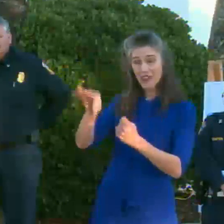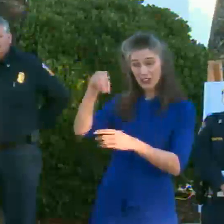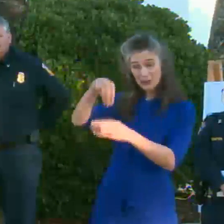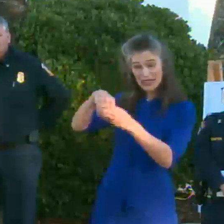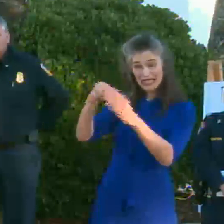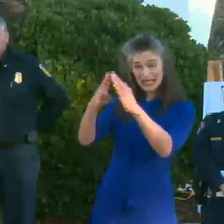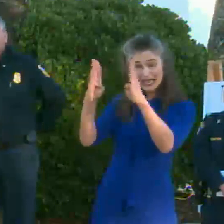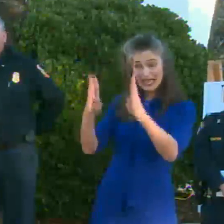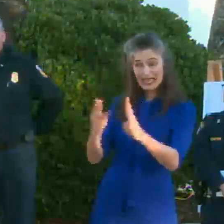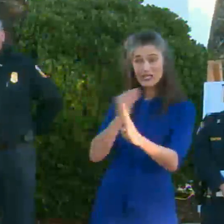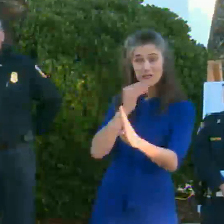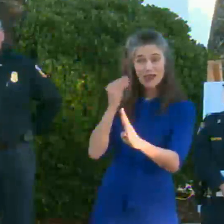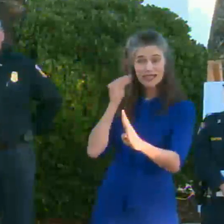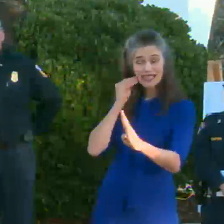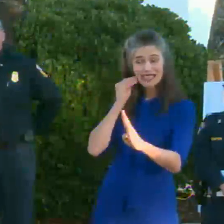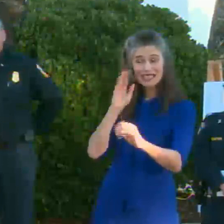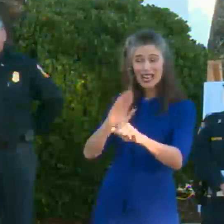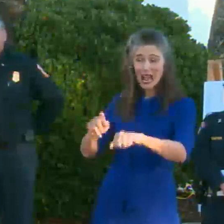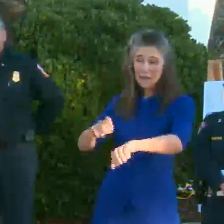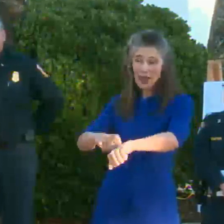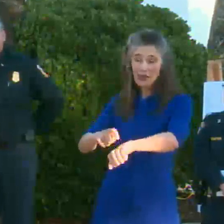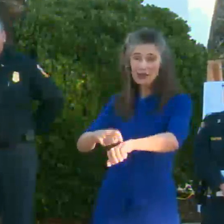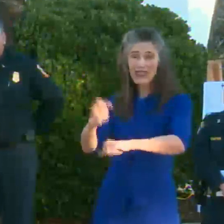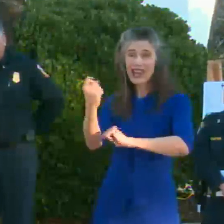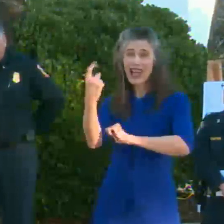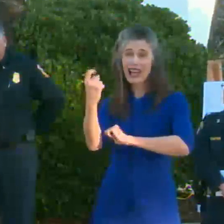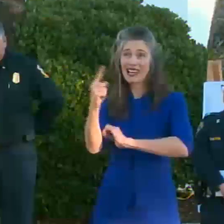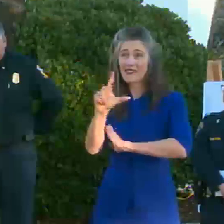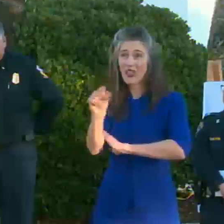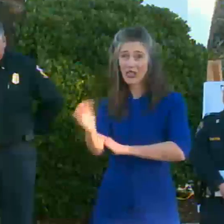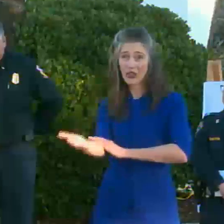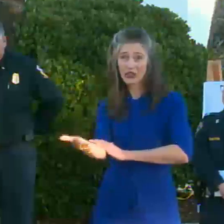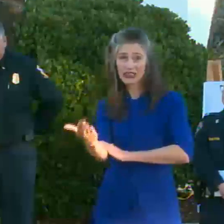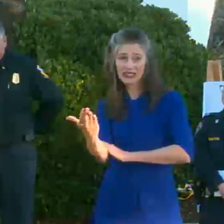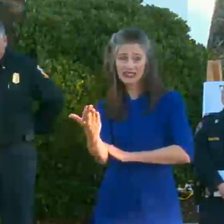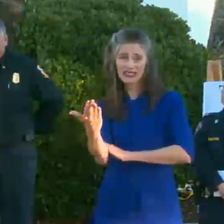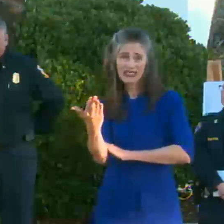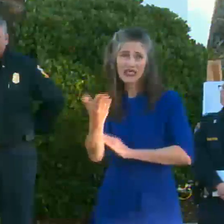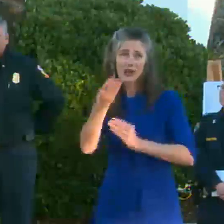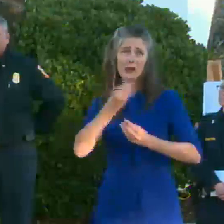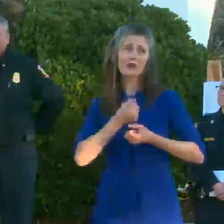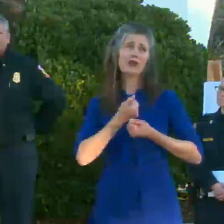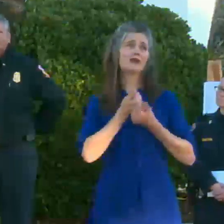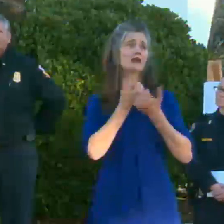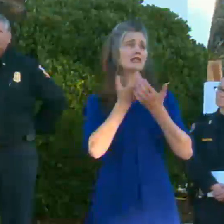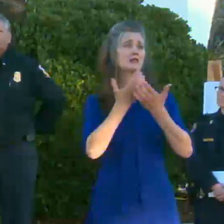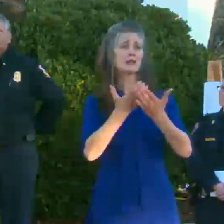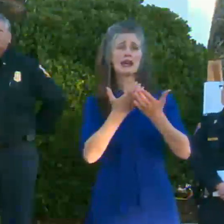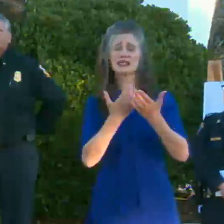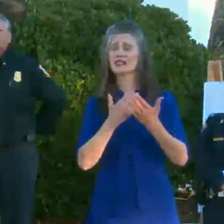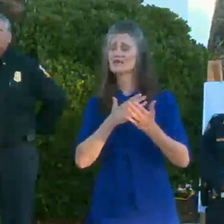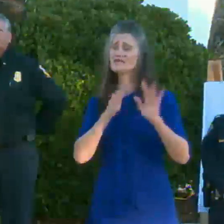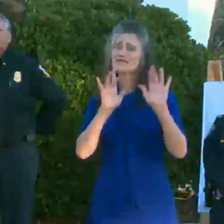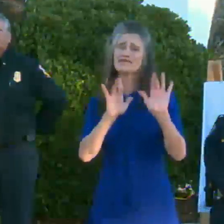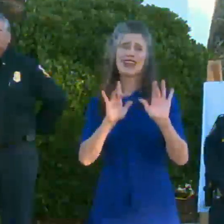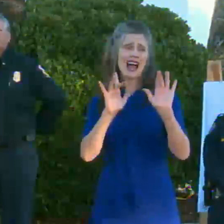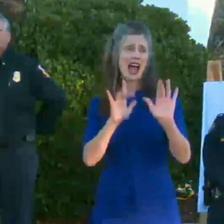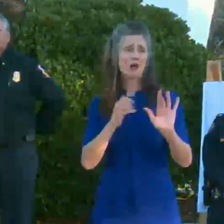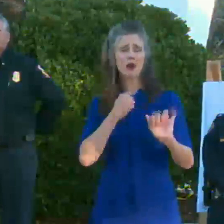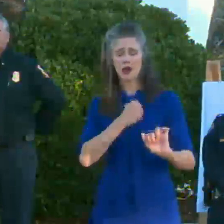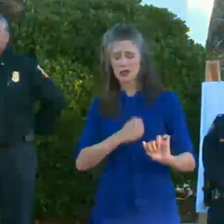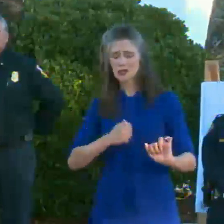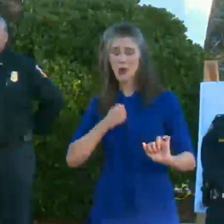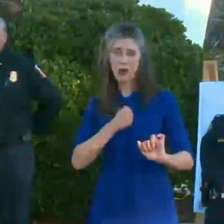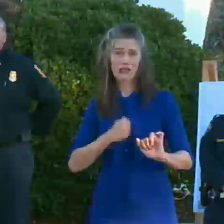11:30. We want to express our condolences to his family and friends and our continued sadness for